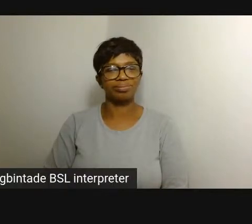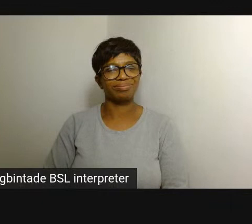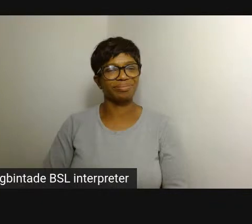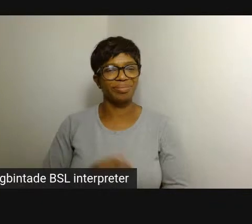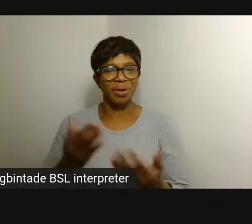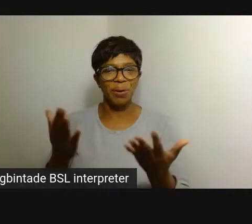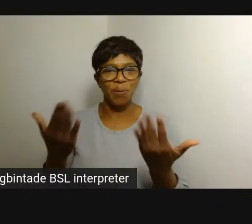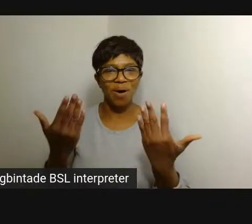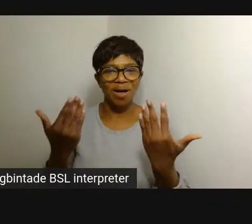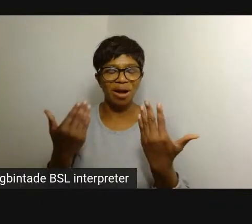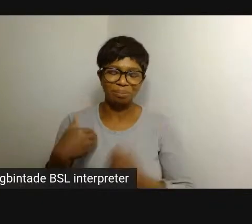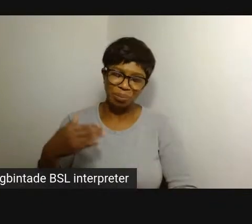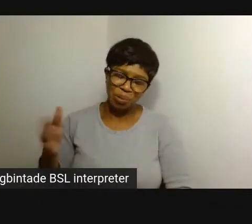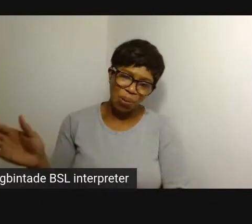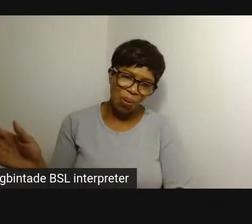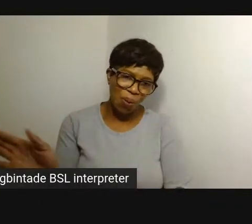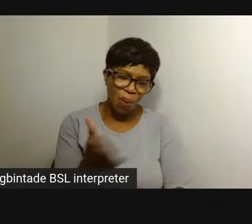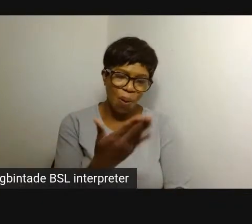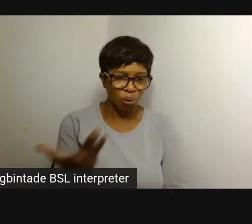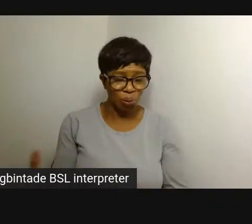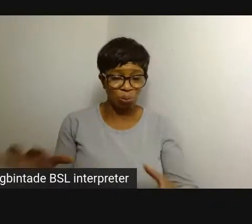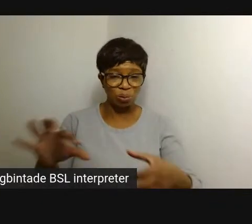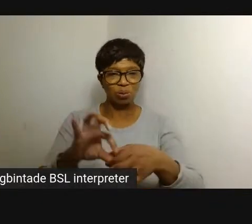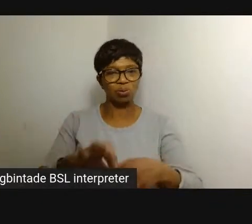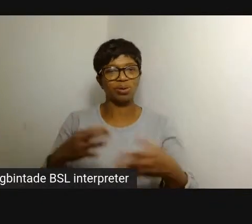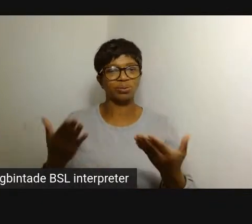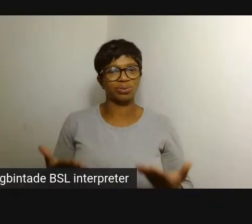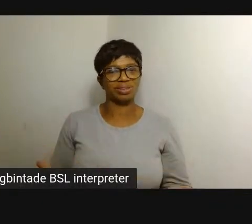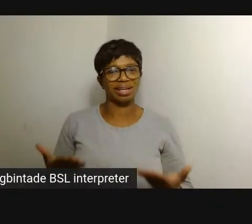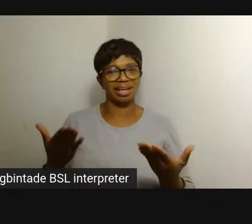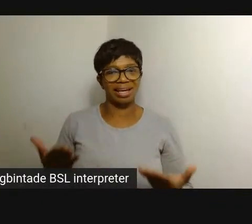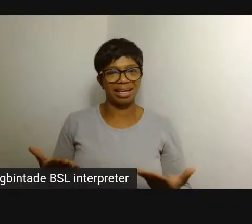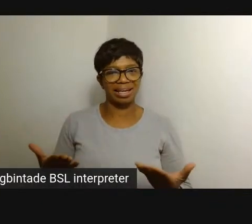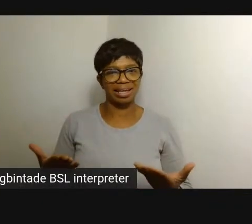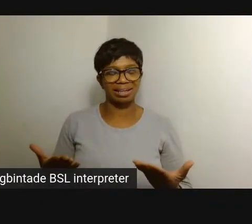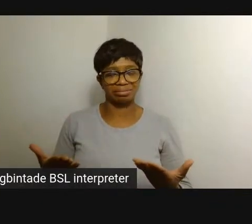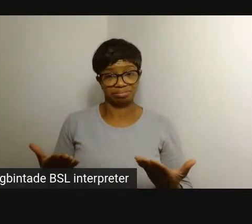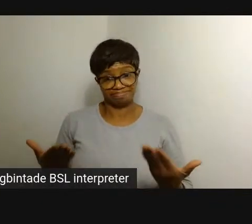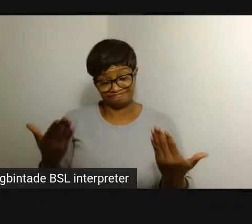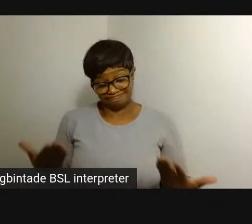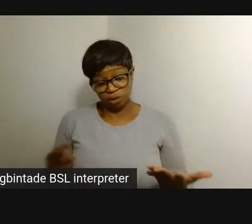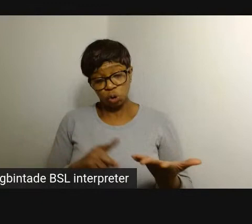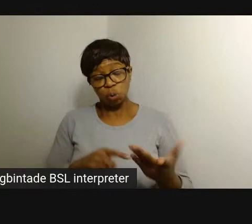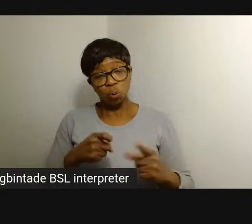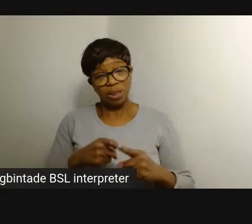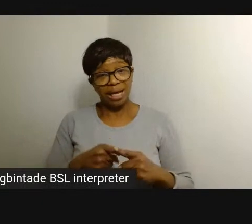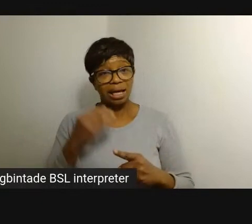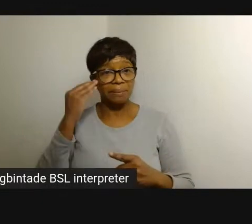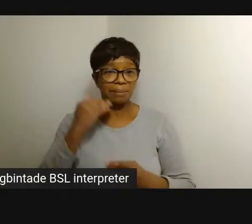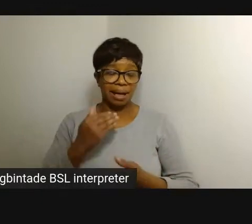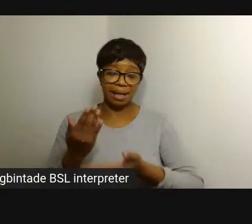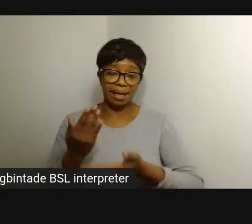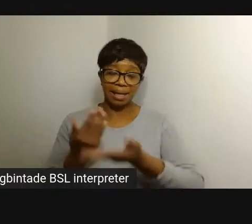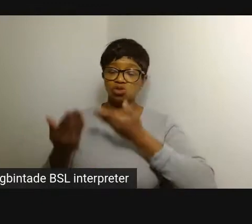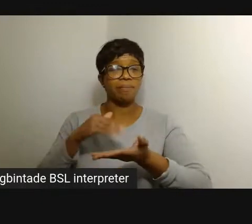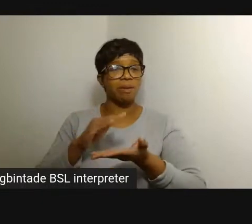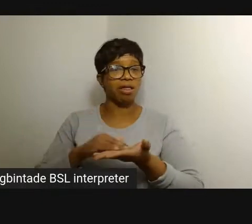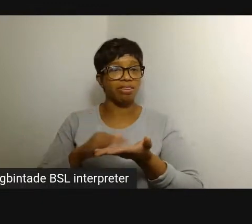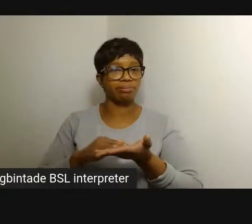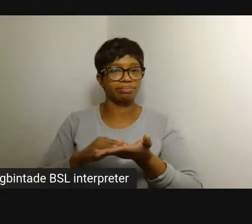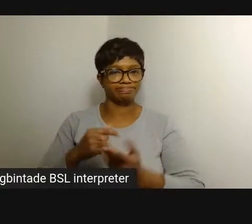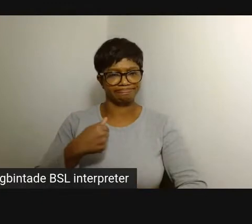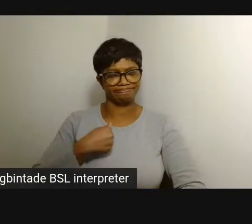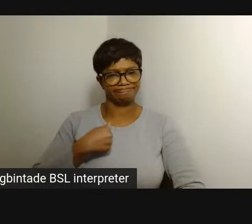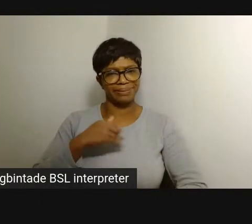Welcome to everyone who is joining us today during UK Black History Month. I